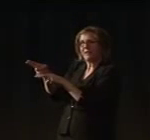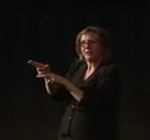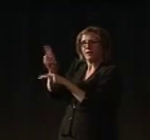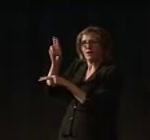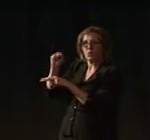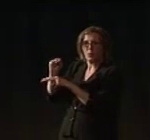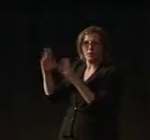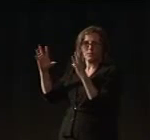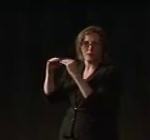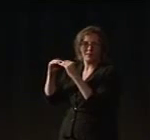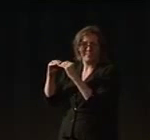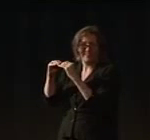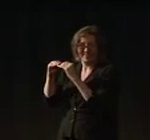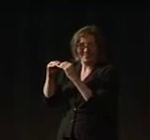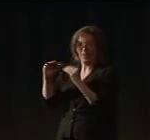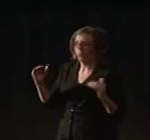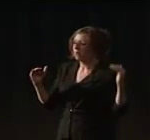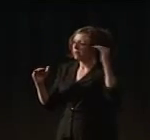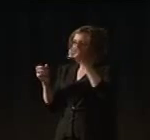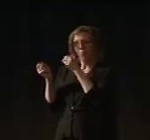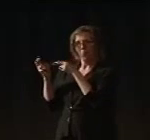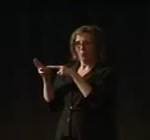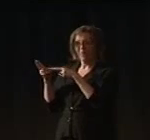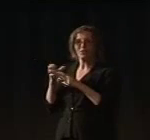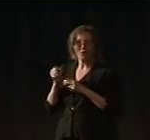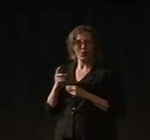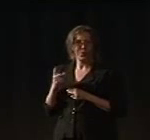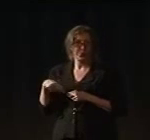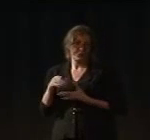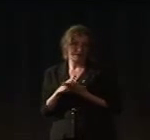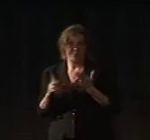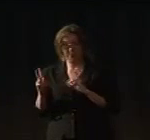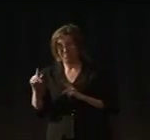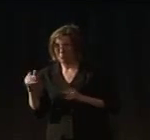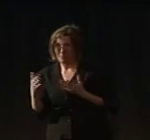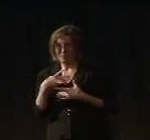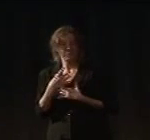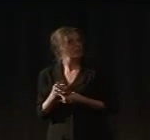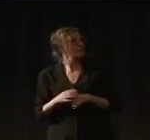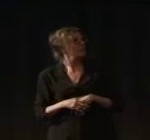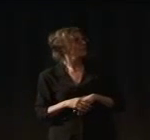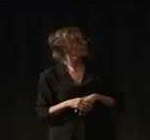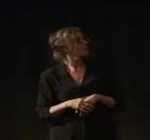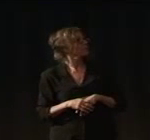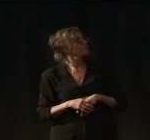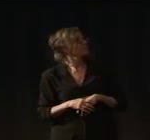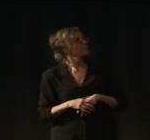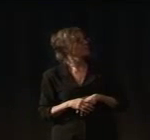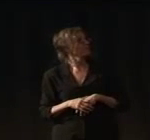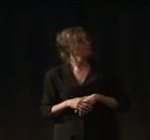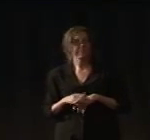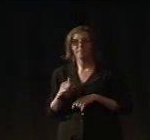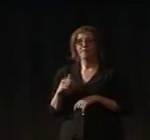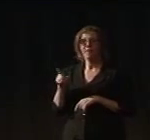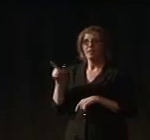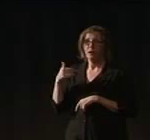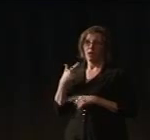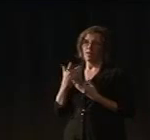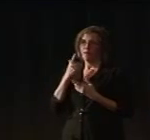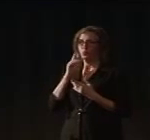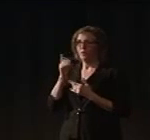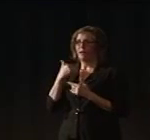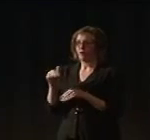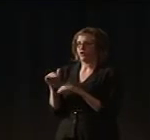summit. Madame Figueres was actually highly interested in having a situation where the constraint of a United Nations would be